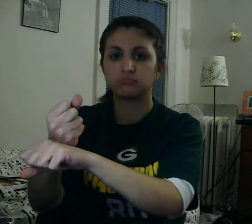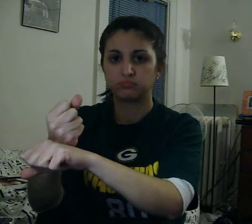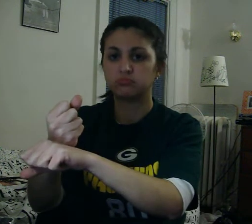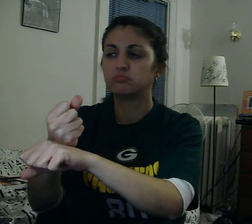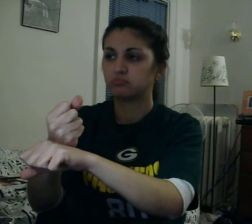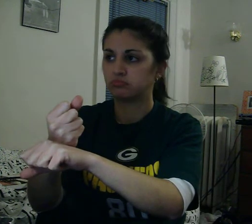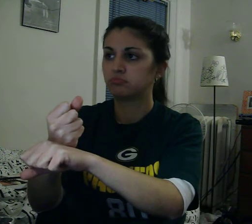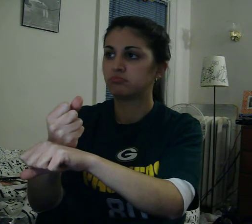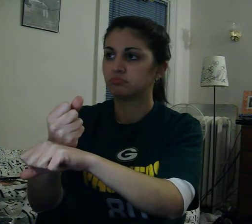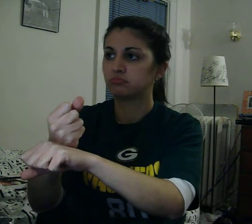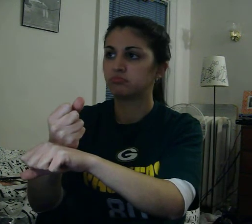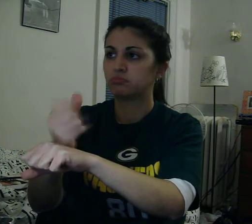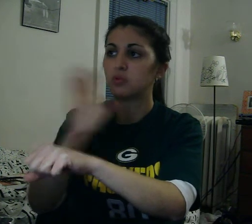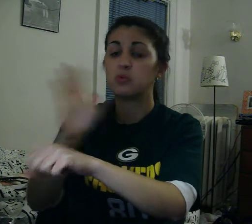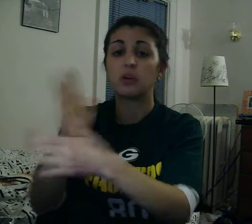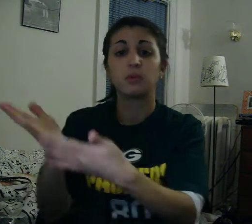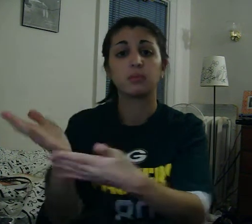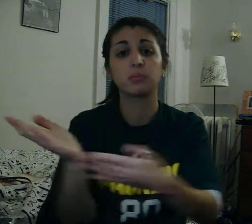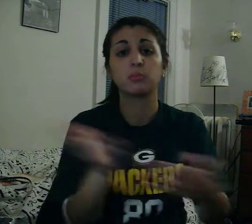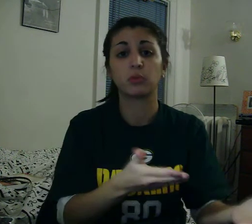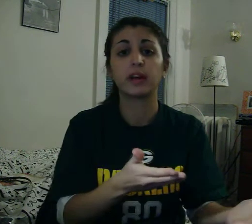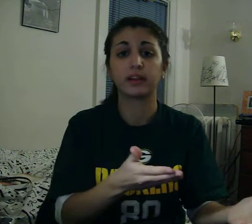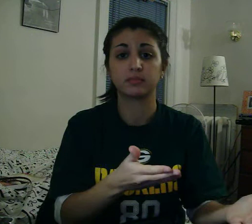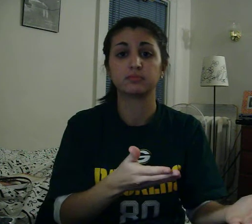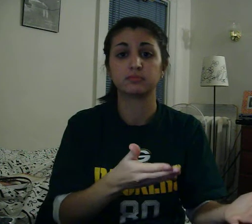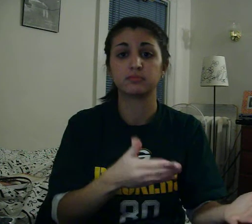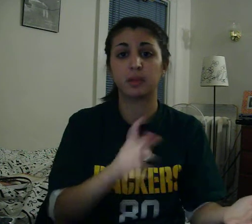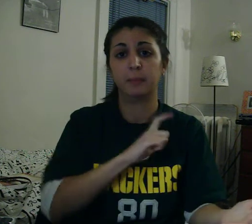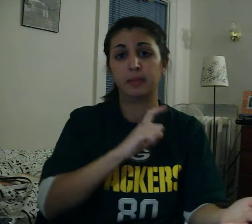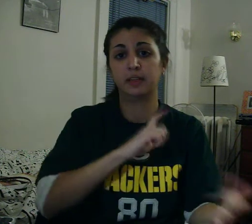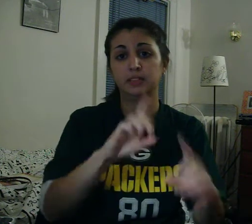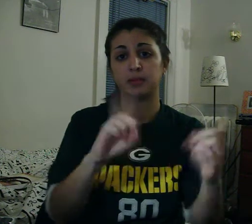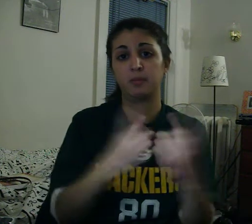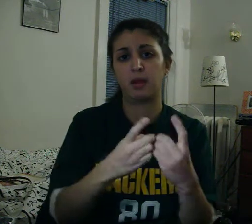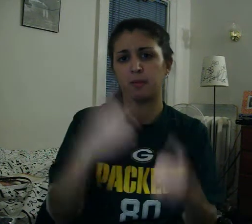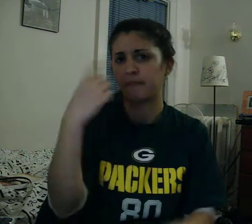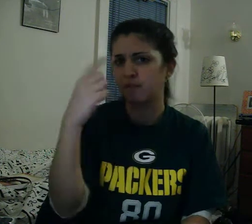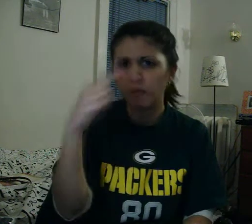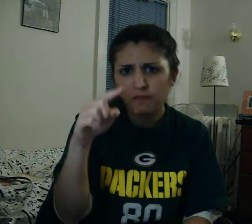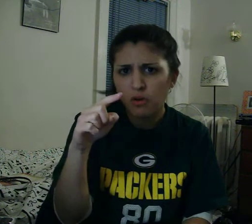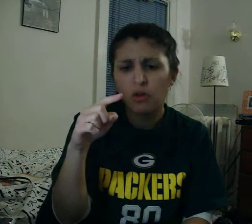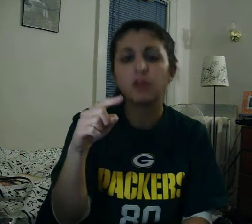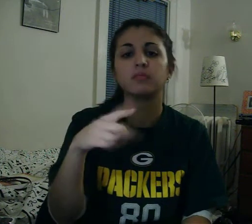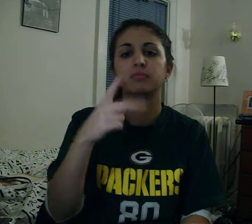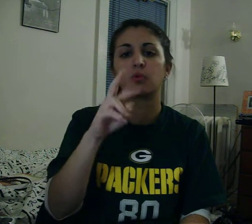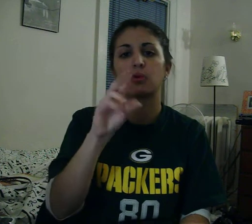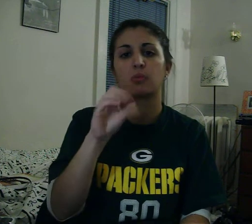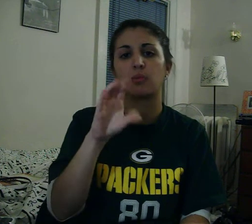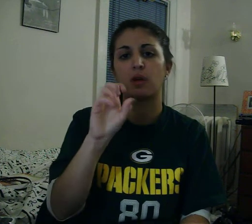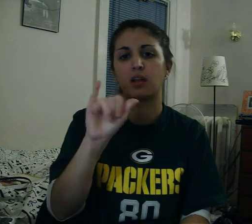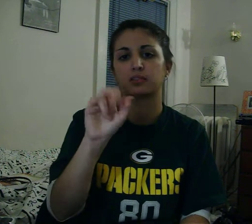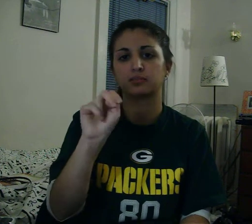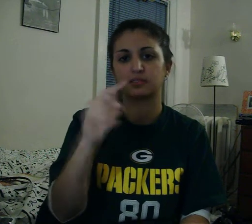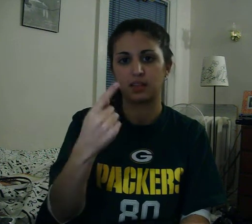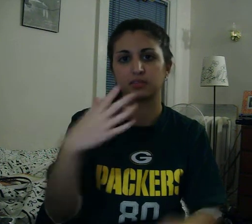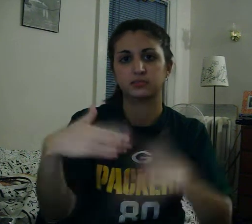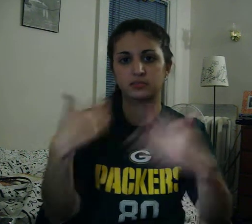processing. There are several things that happen during the processing stage. The person is booked, as they